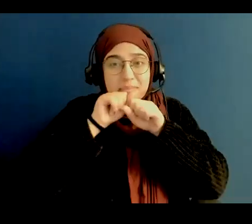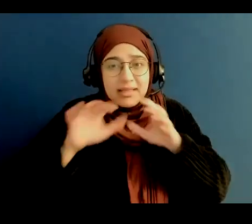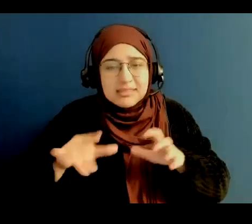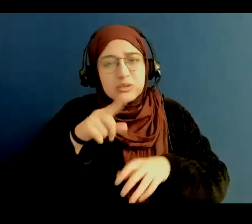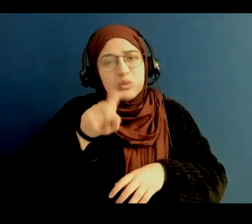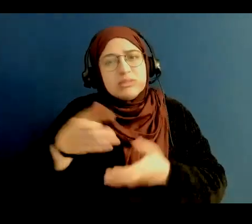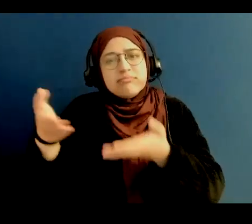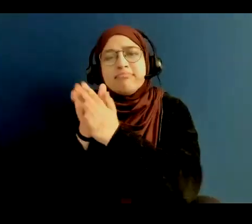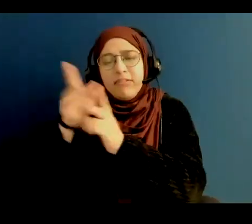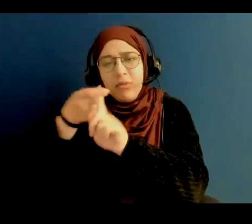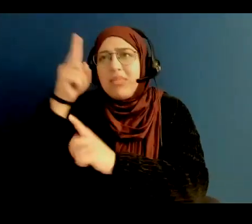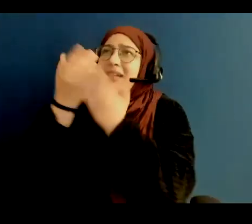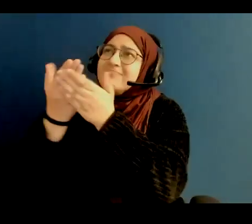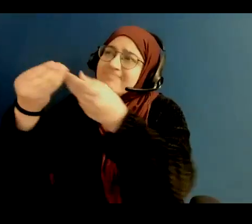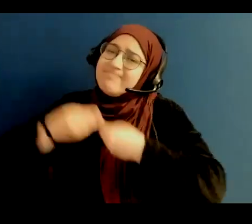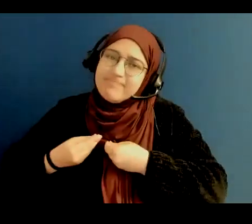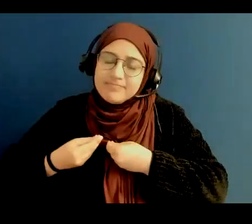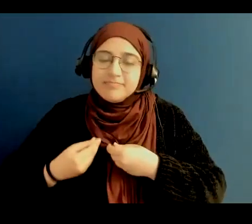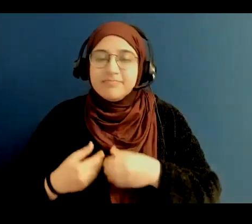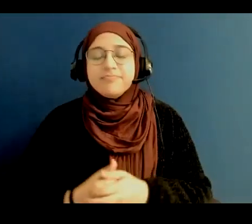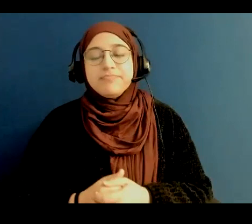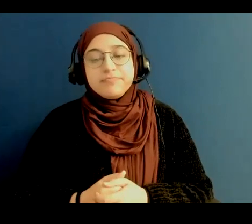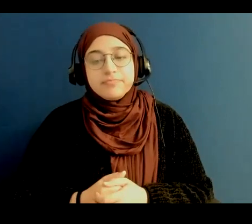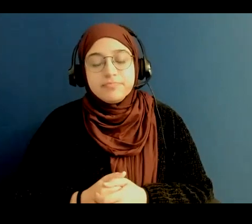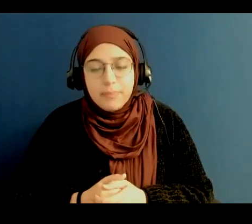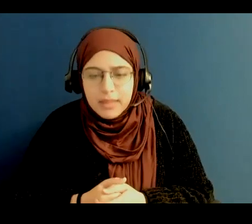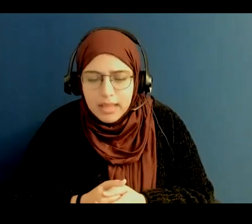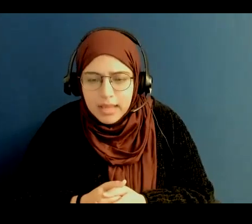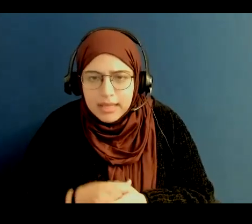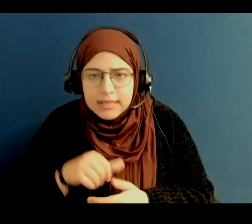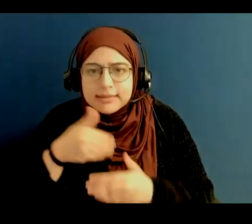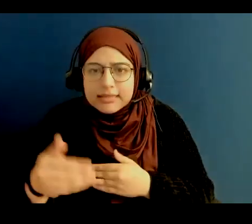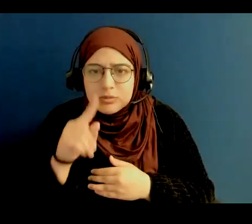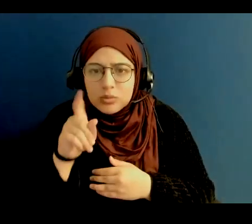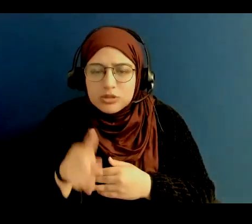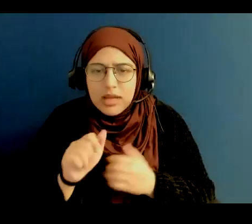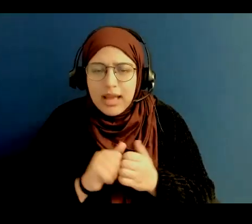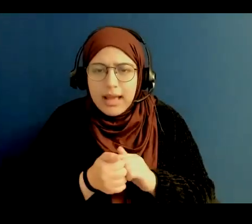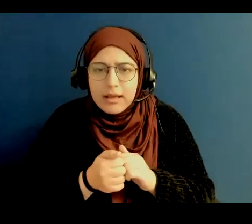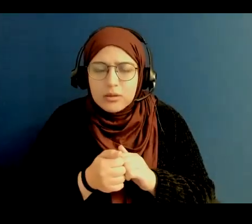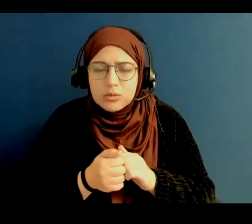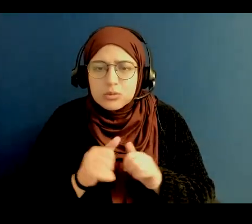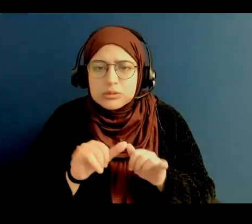How to stay uh, tasks and completed. Um,